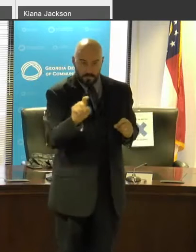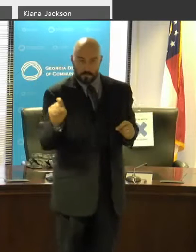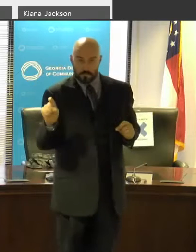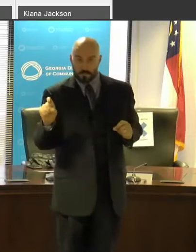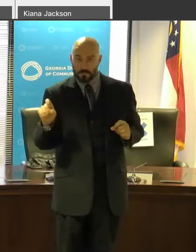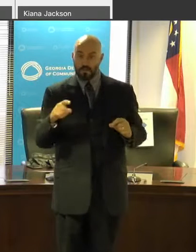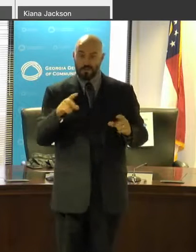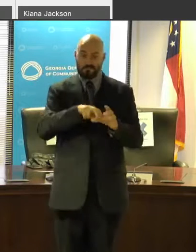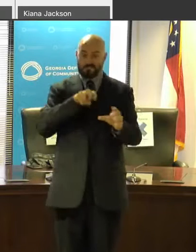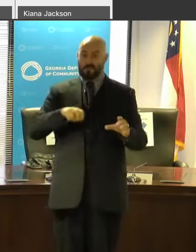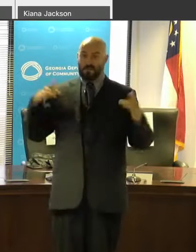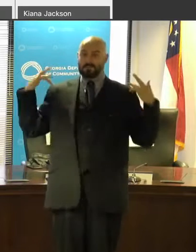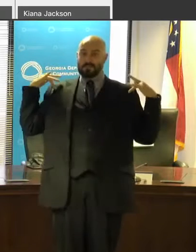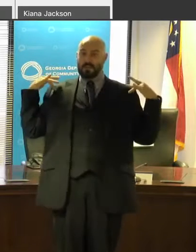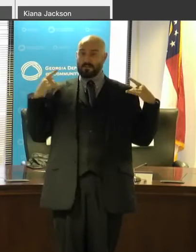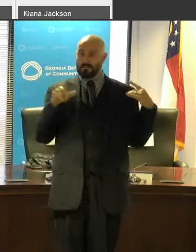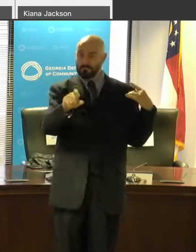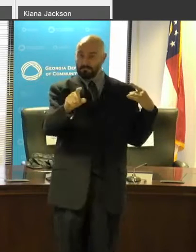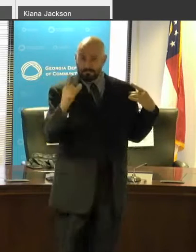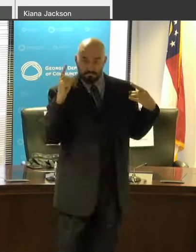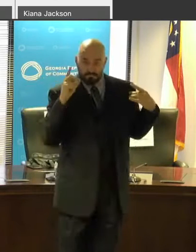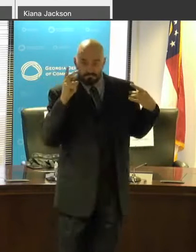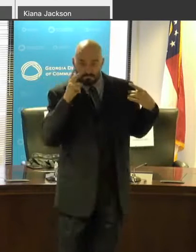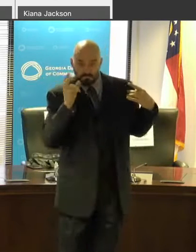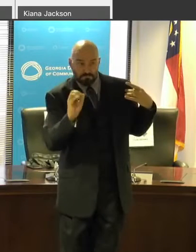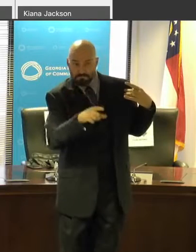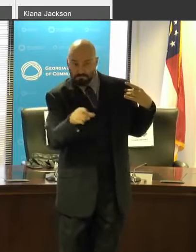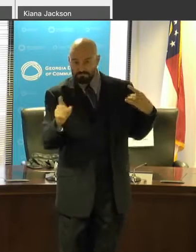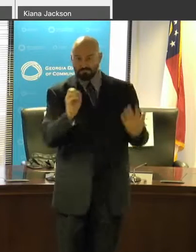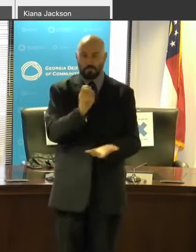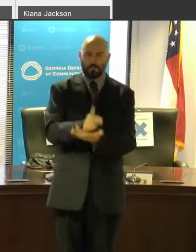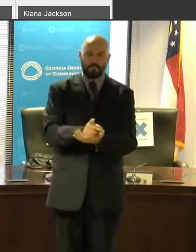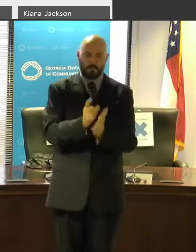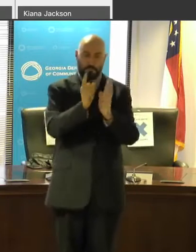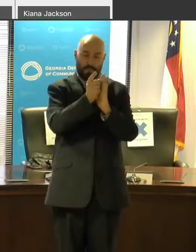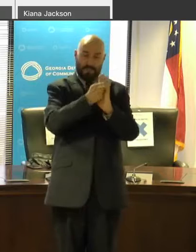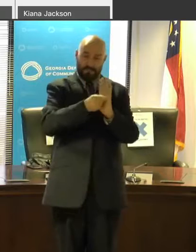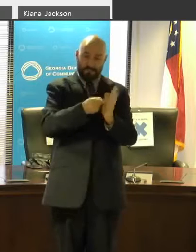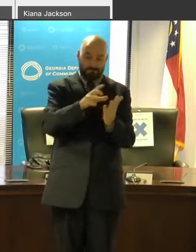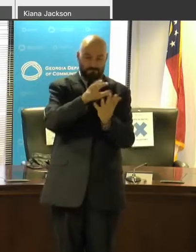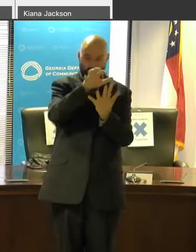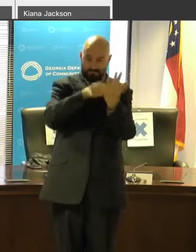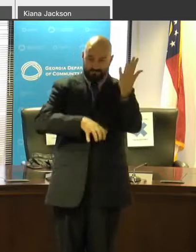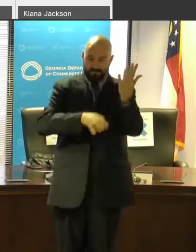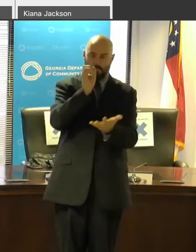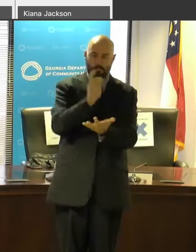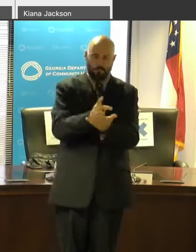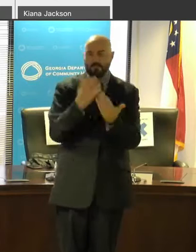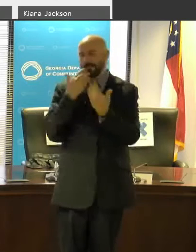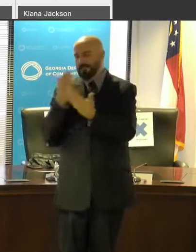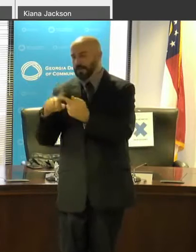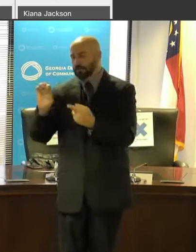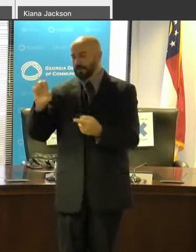Abstaining? Hearing none, they are approved. Thank you, Elena. And now the same thing for the